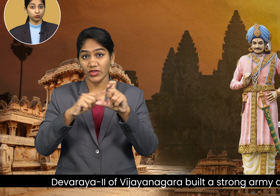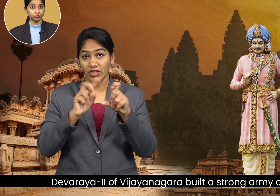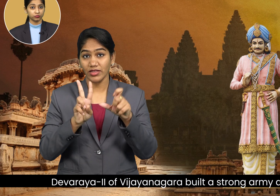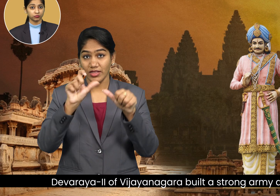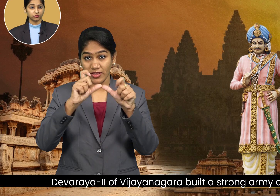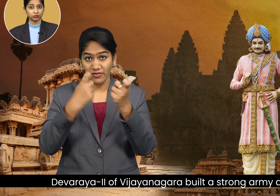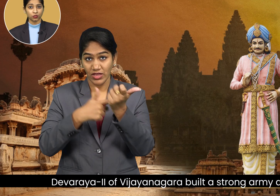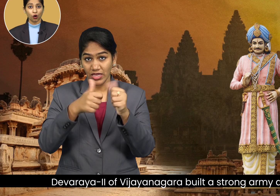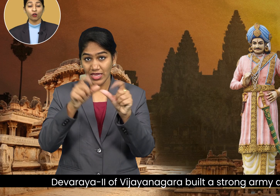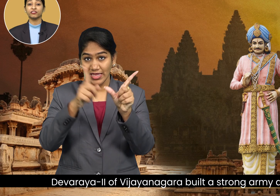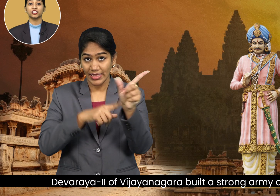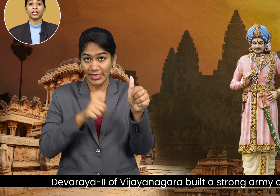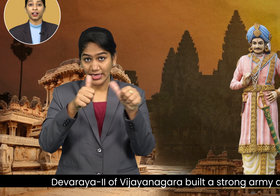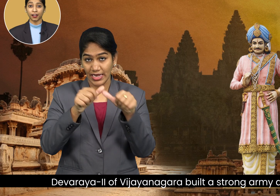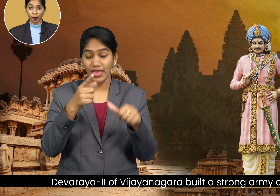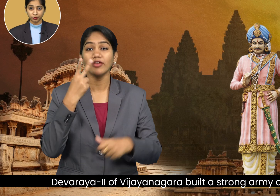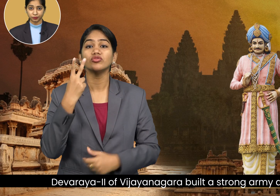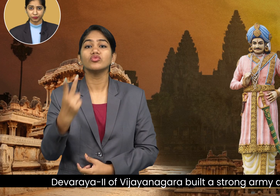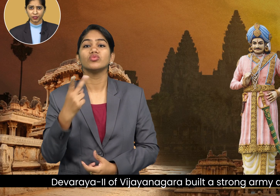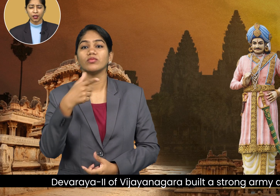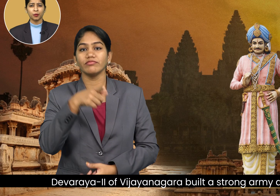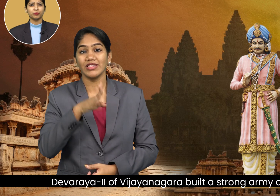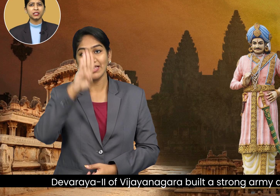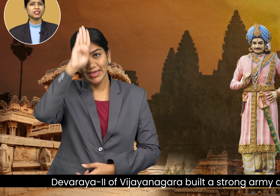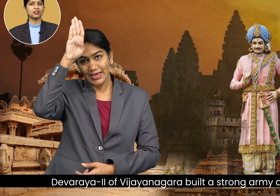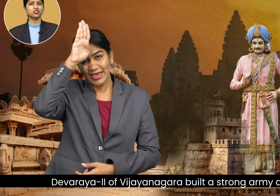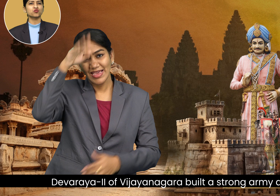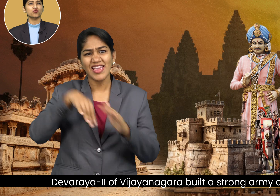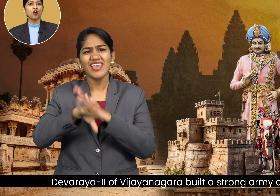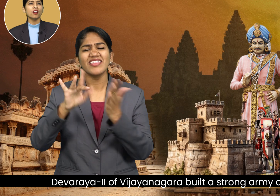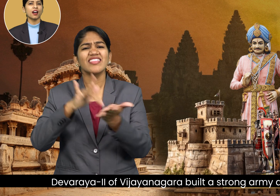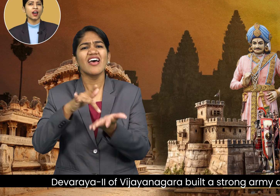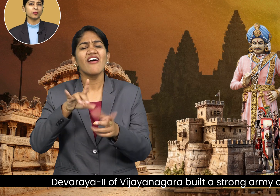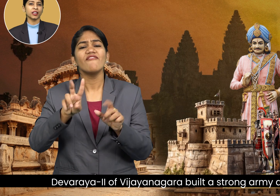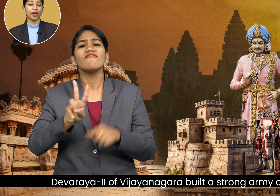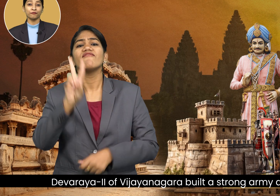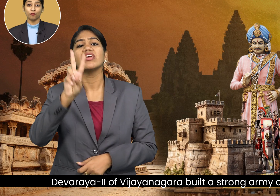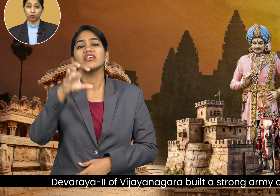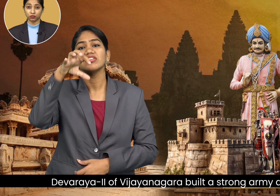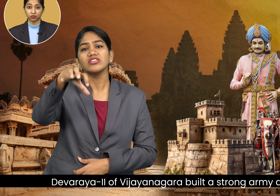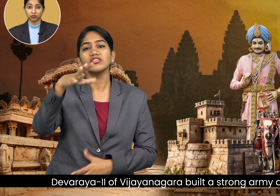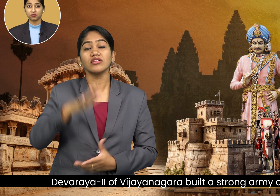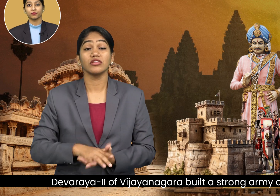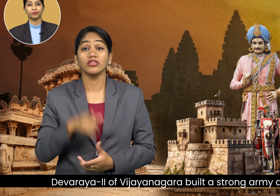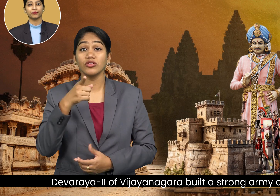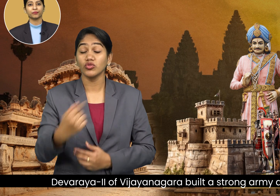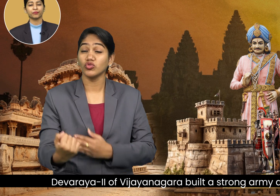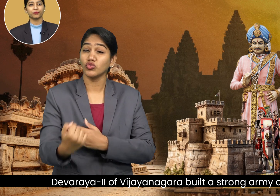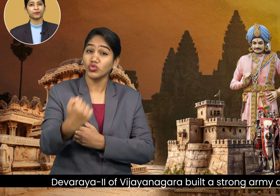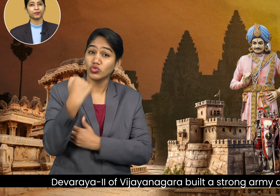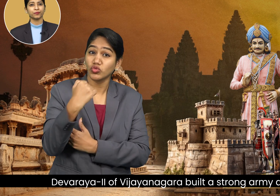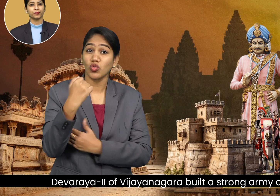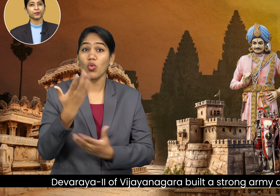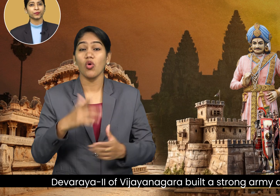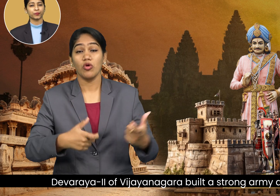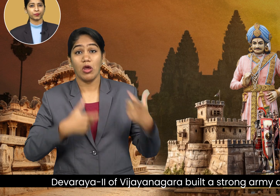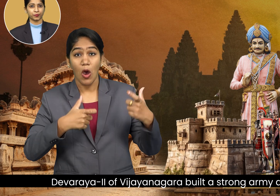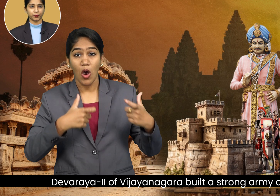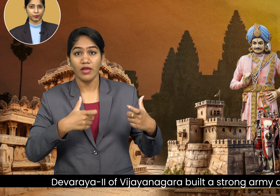Devaraya II of Vijayanagara built a strong army and forts,